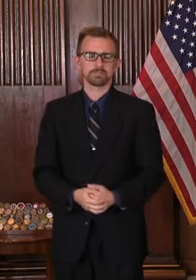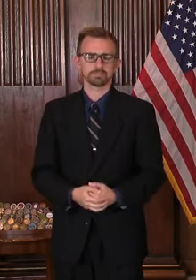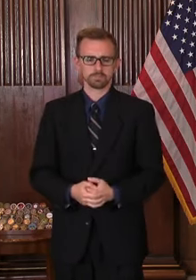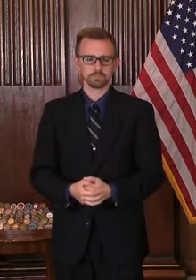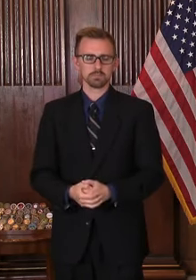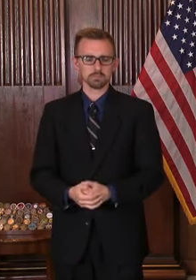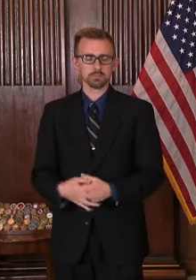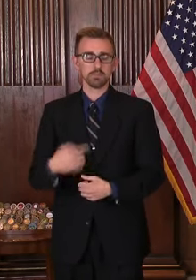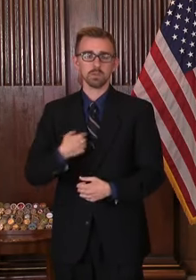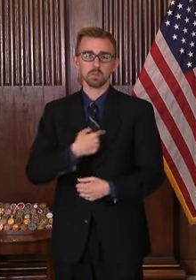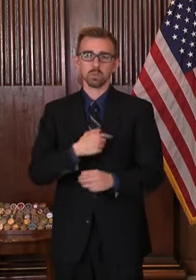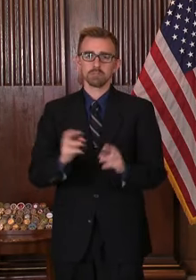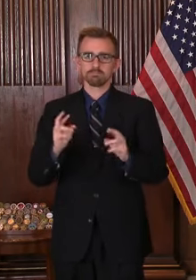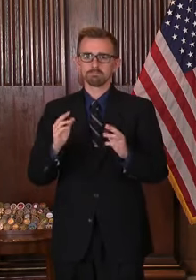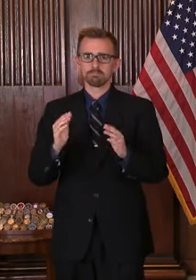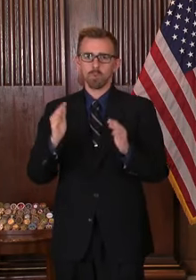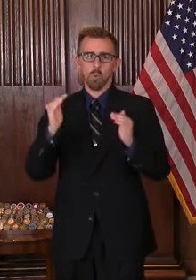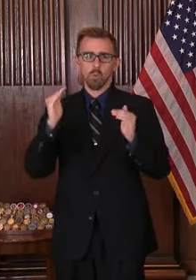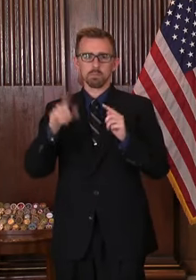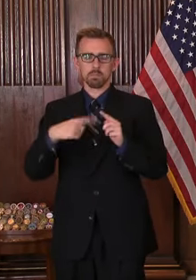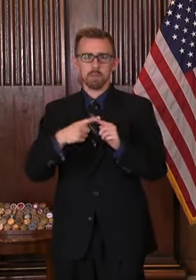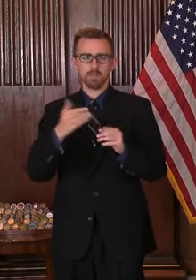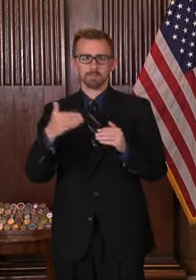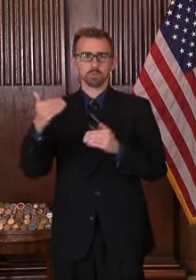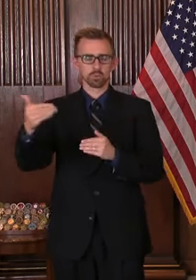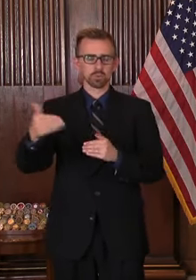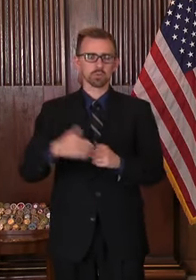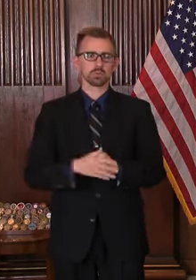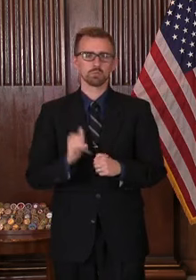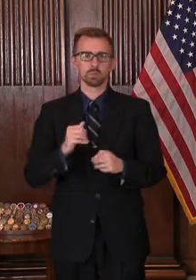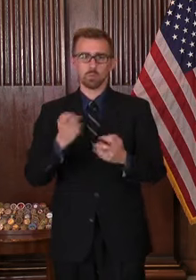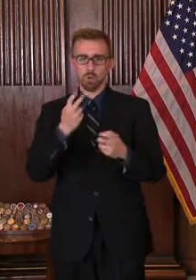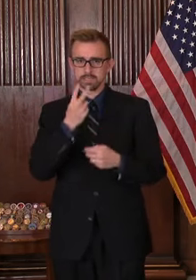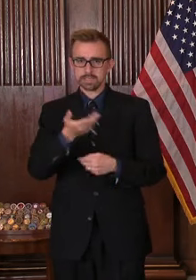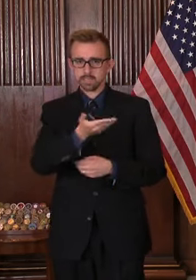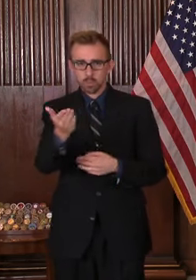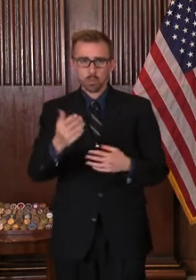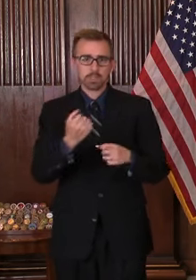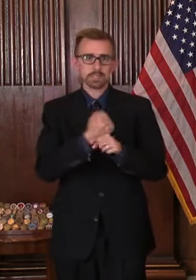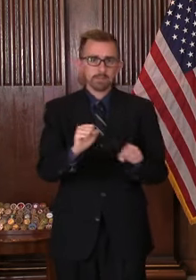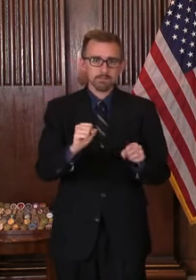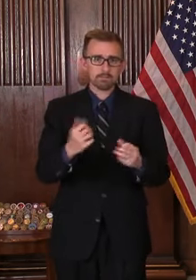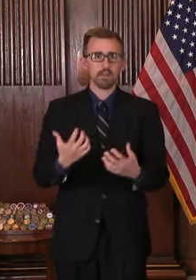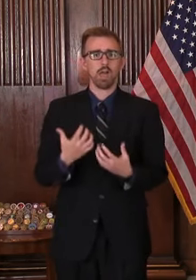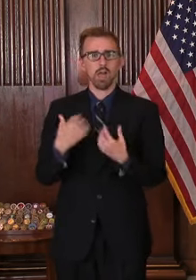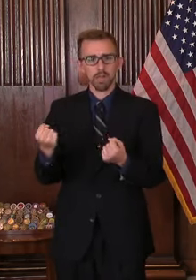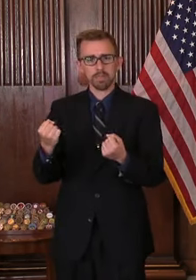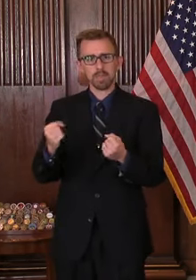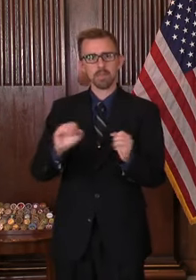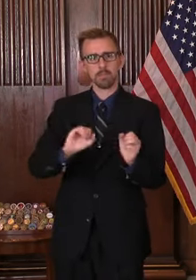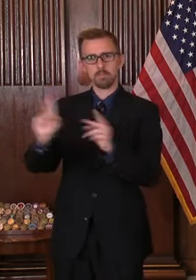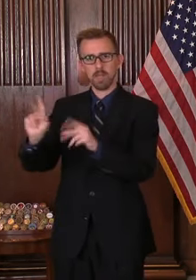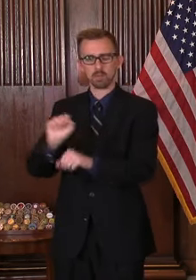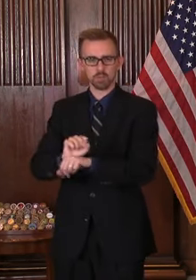We are hopeful about the future and look forward to seeing Missourians safe, healthy, and back to